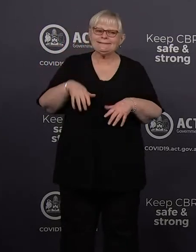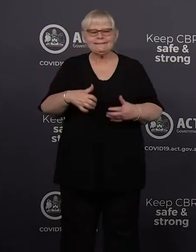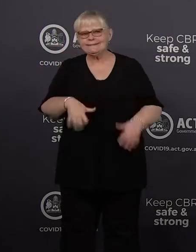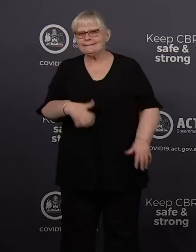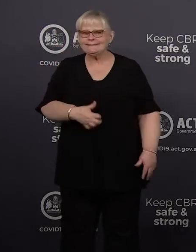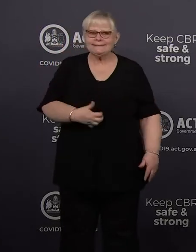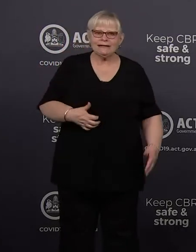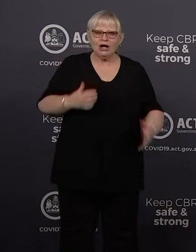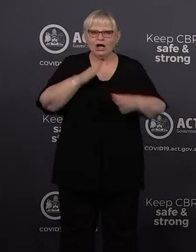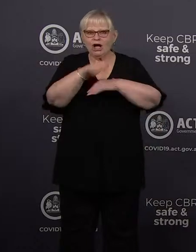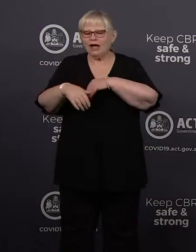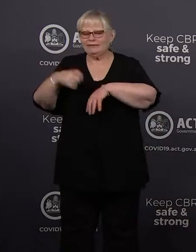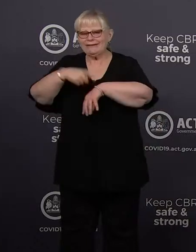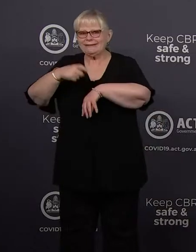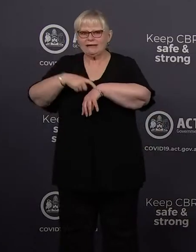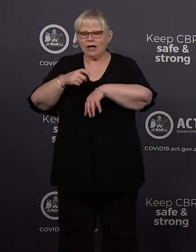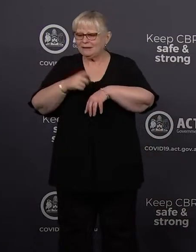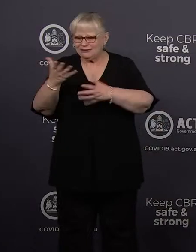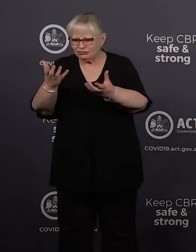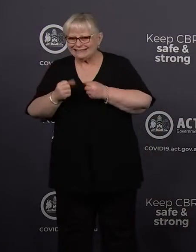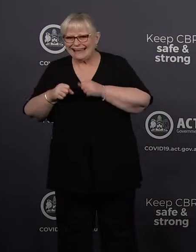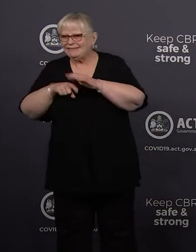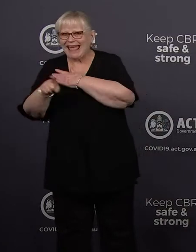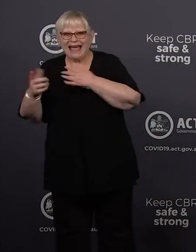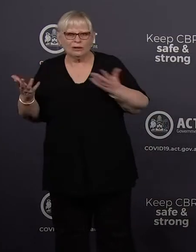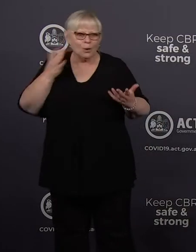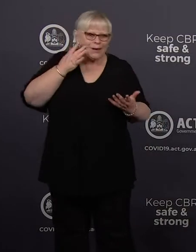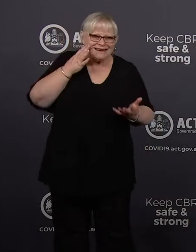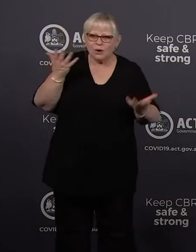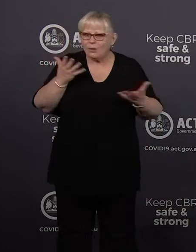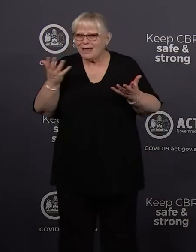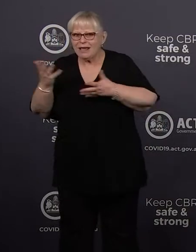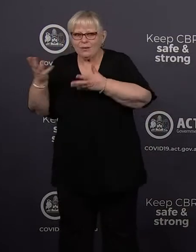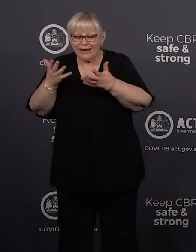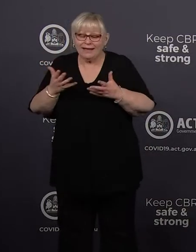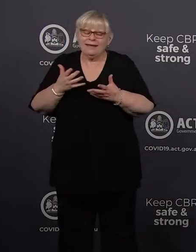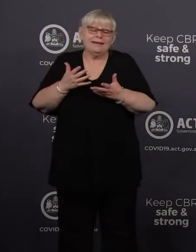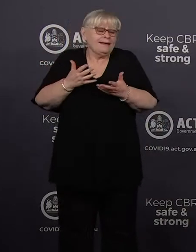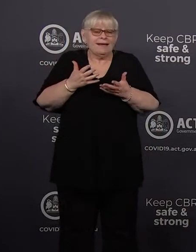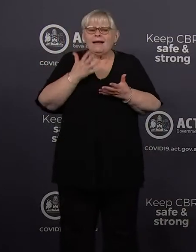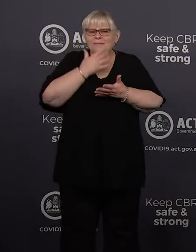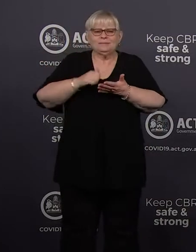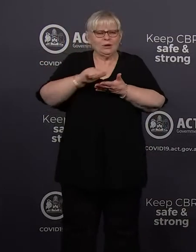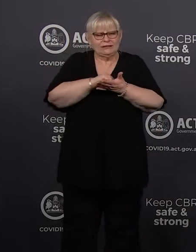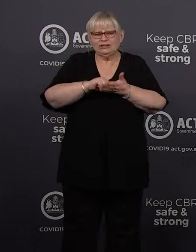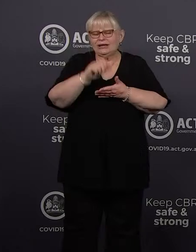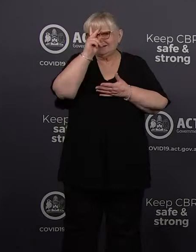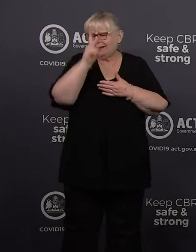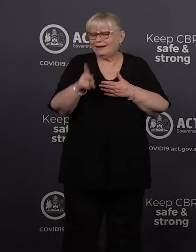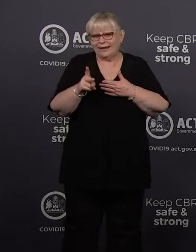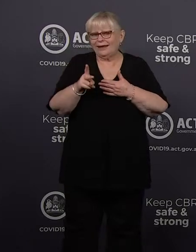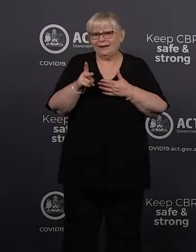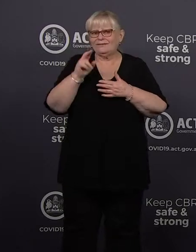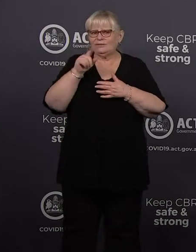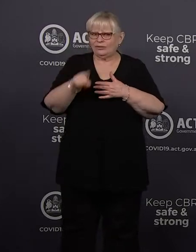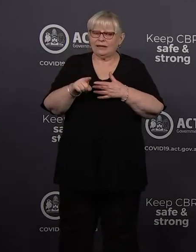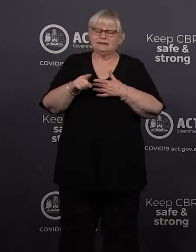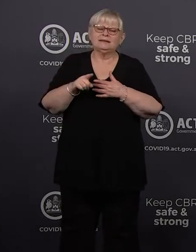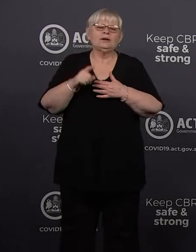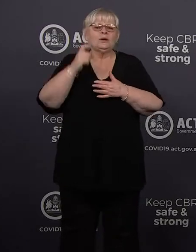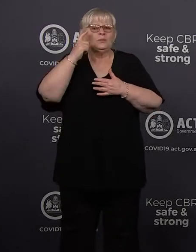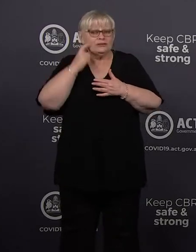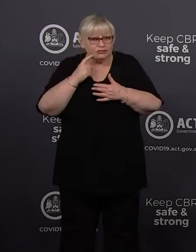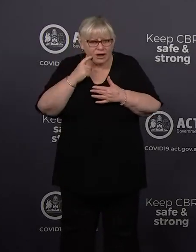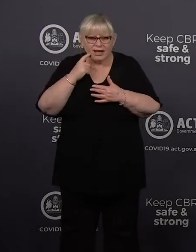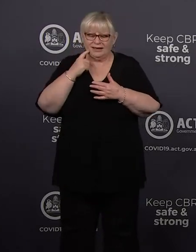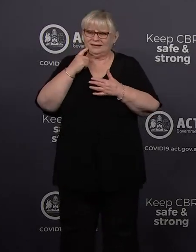frustrations about our timeliness in doing that. All I can do is apologise again for that and endeavour to say that we are